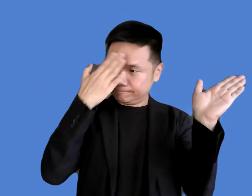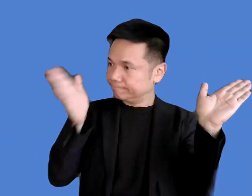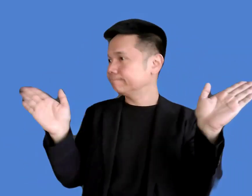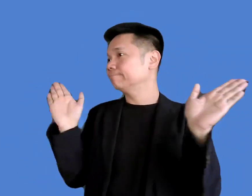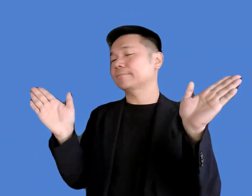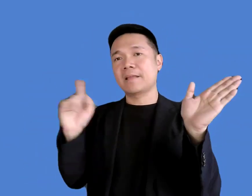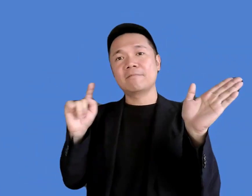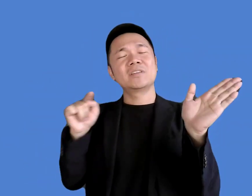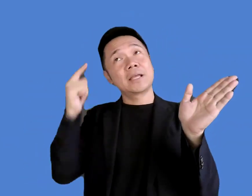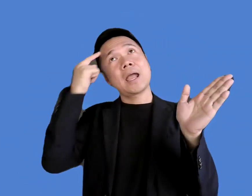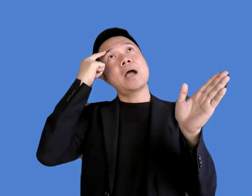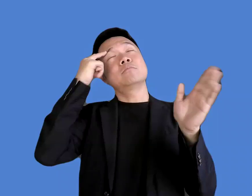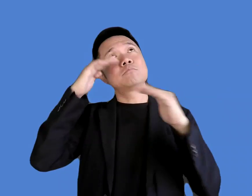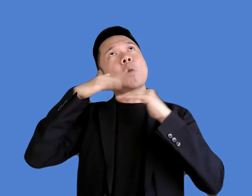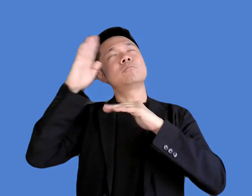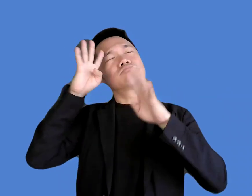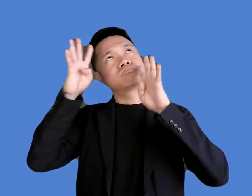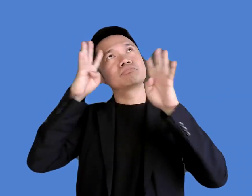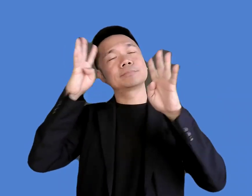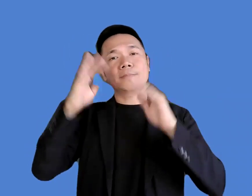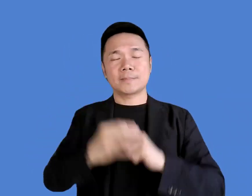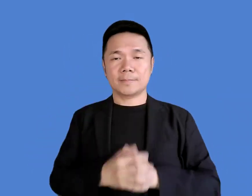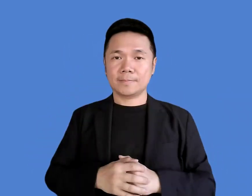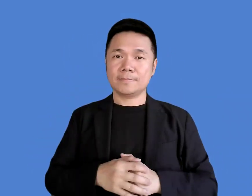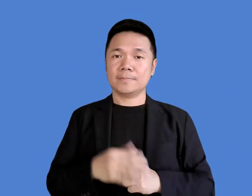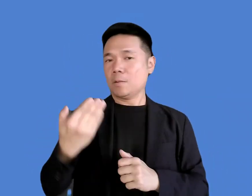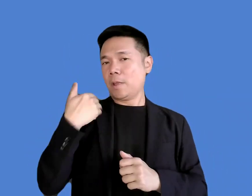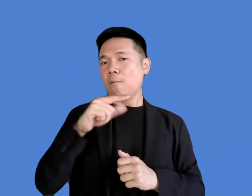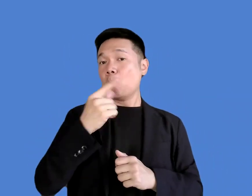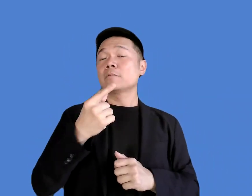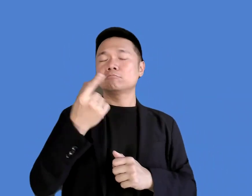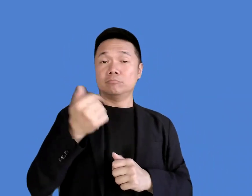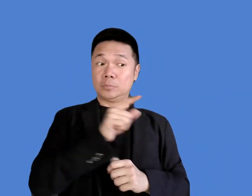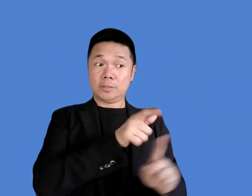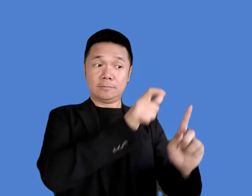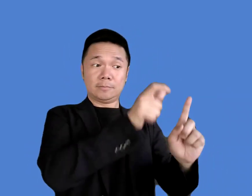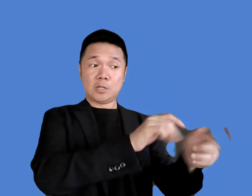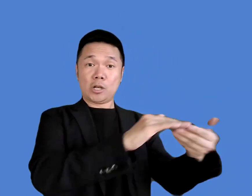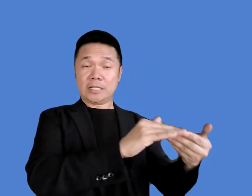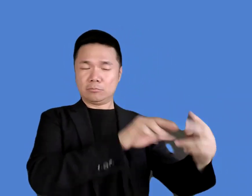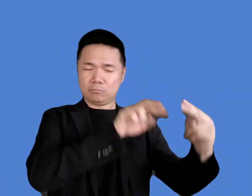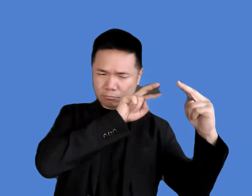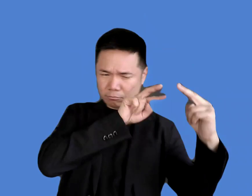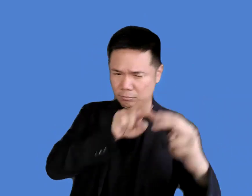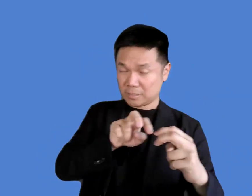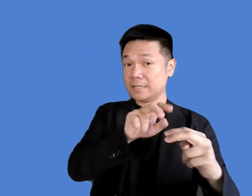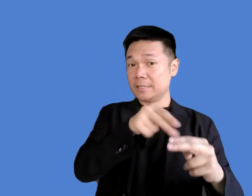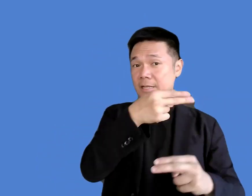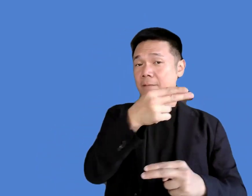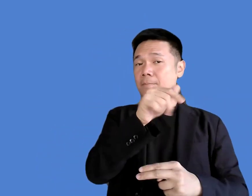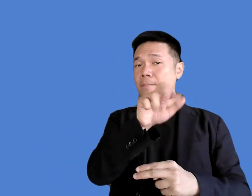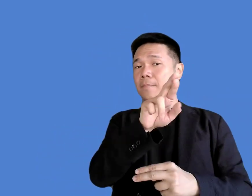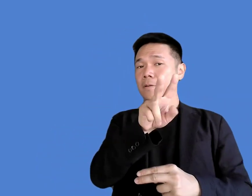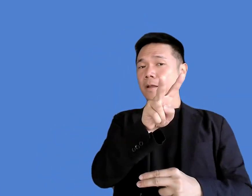and innovation. Research by the Harvard Business Review has found that the most diverse enterprises had